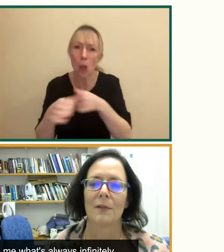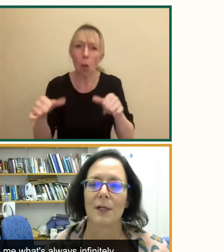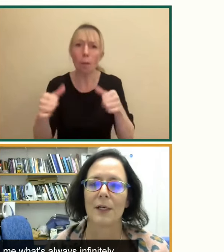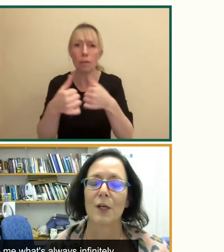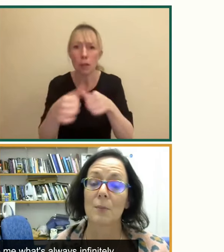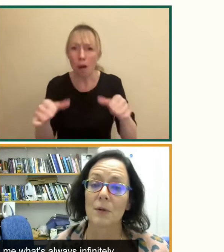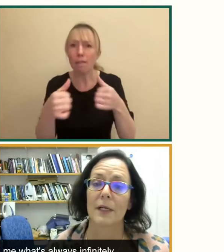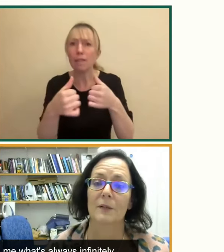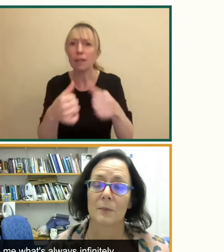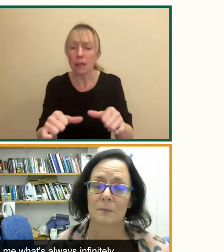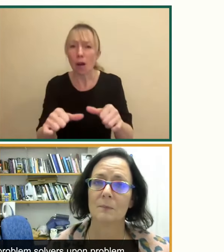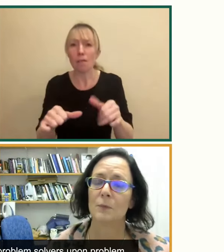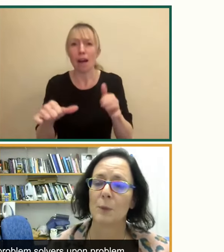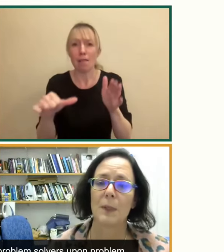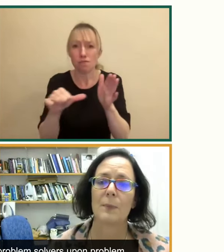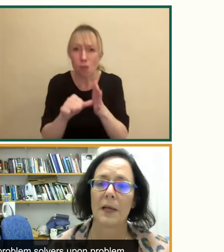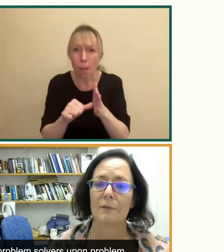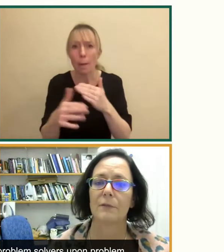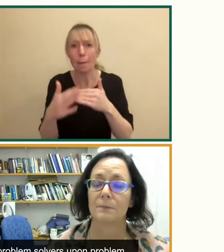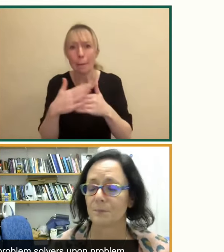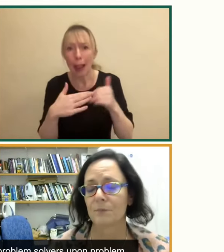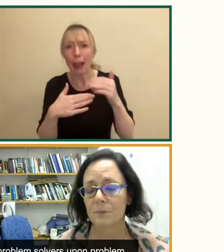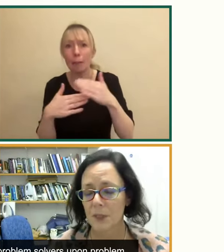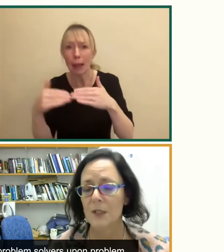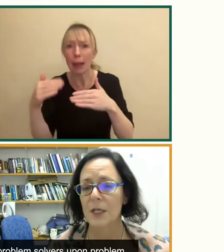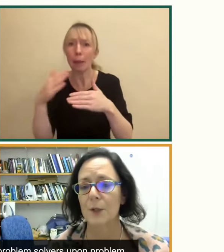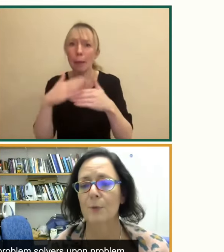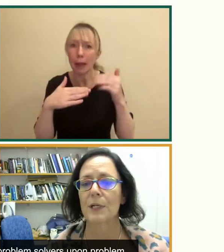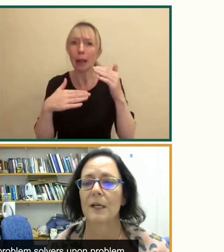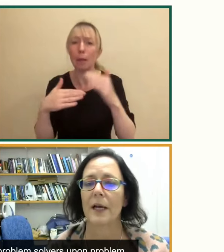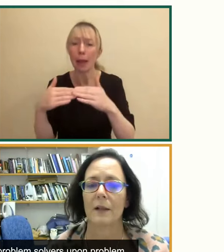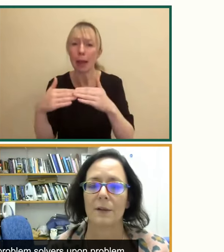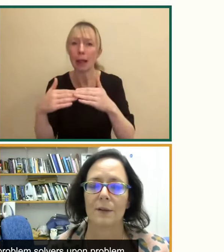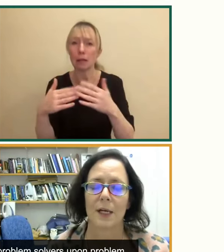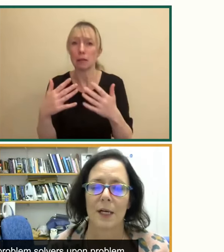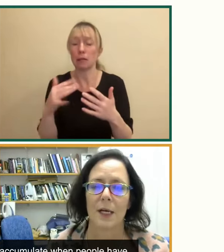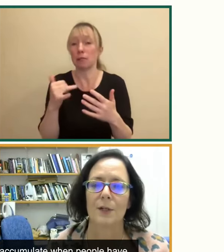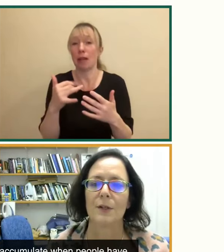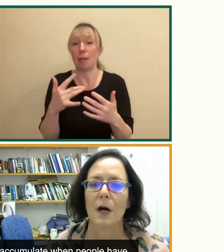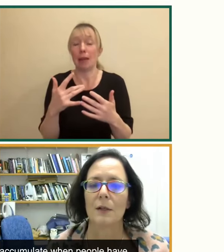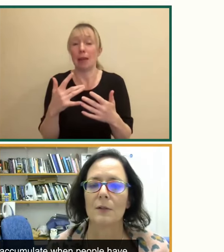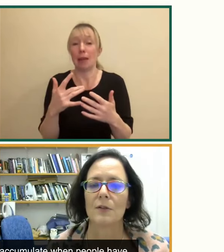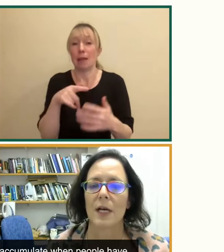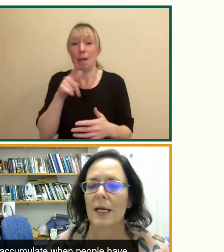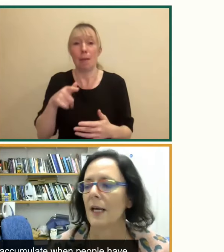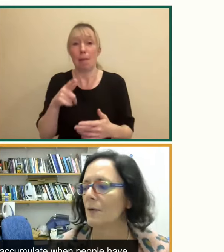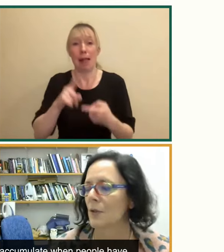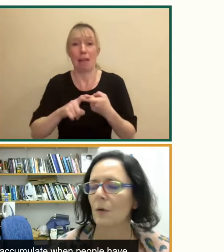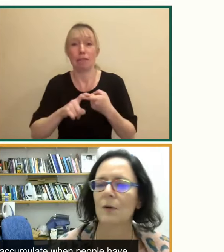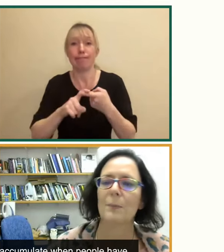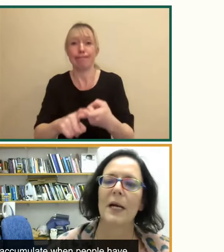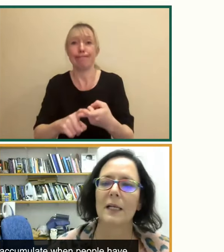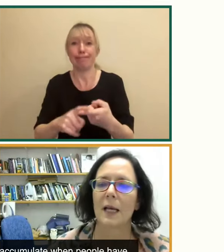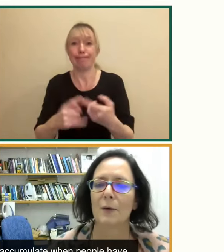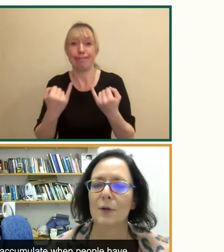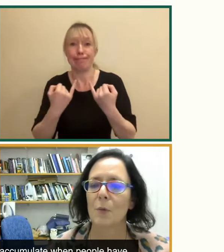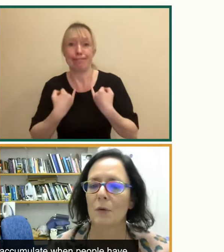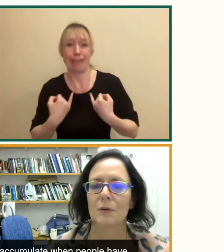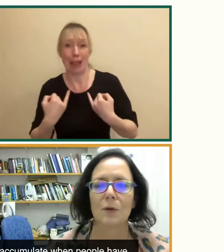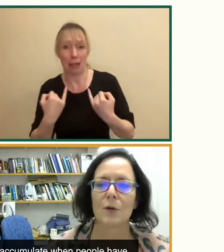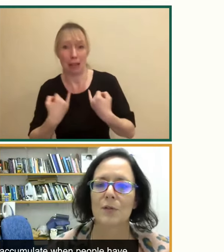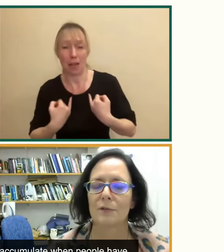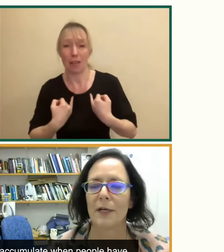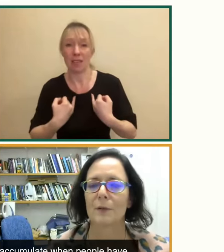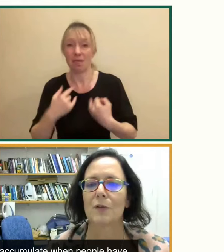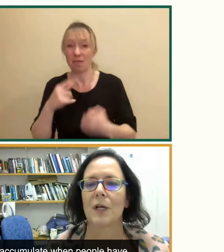problem that accumulate when people have, say, chronic ill health. You can't say, here's all the painkiller